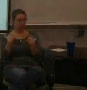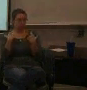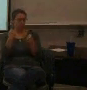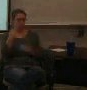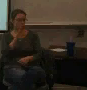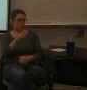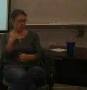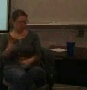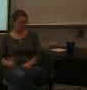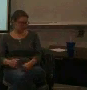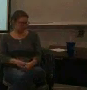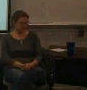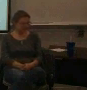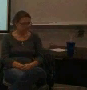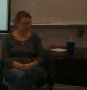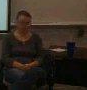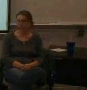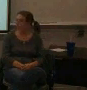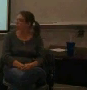body as well.